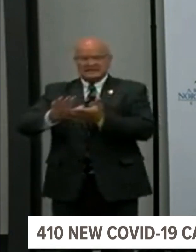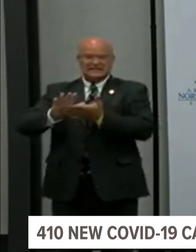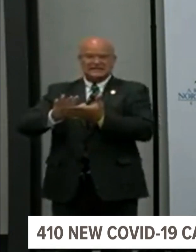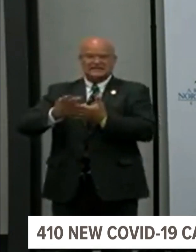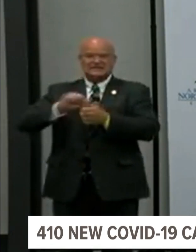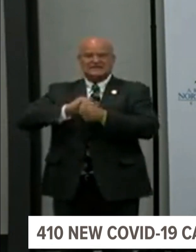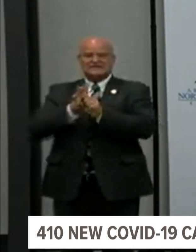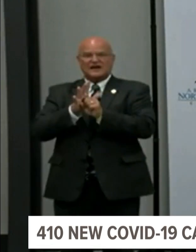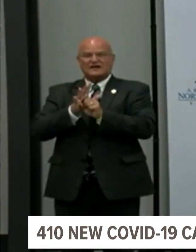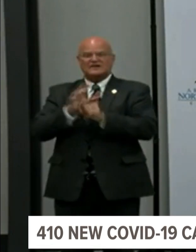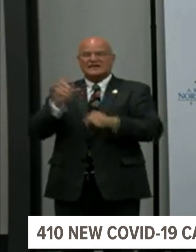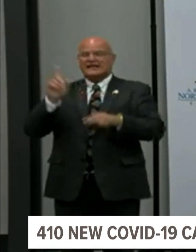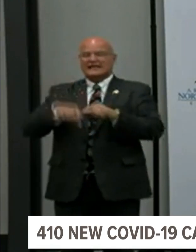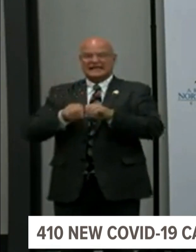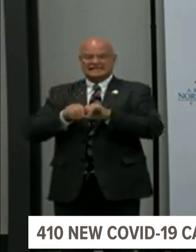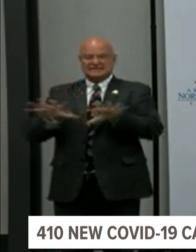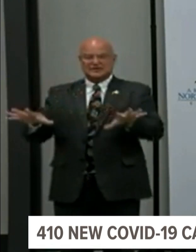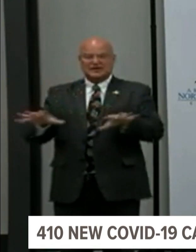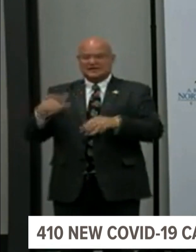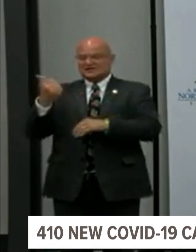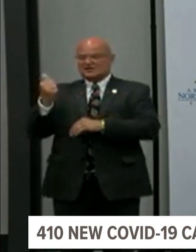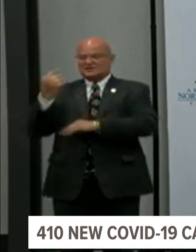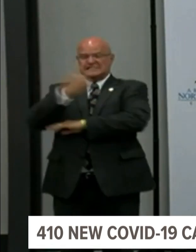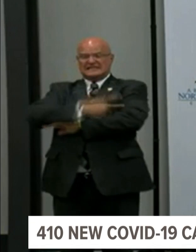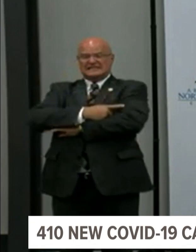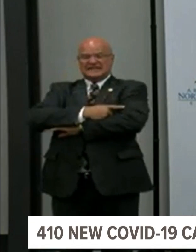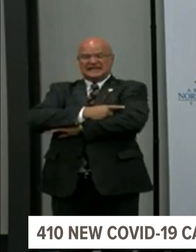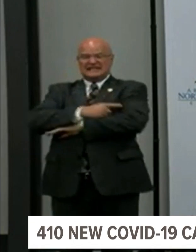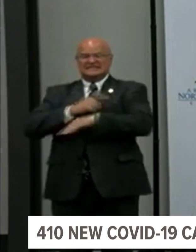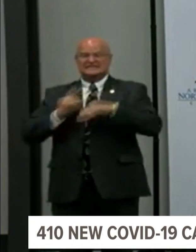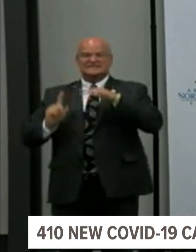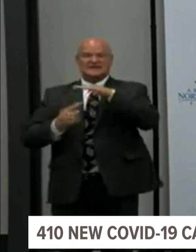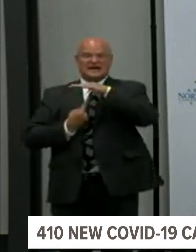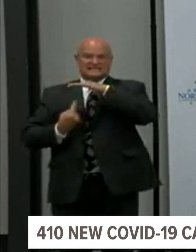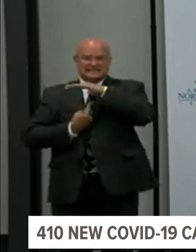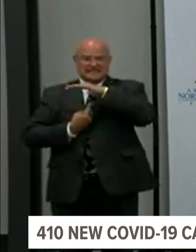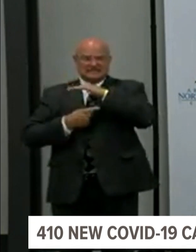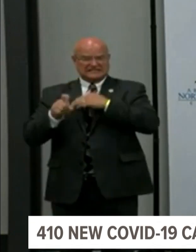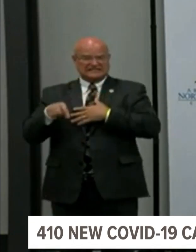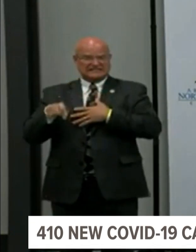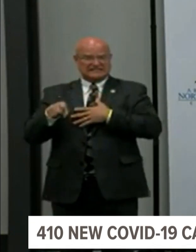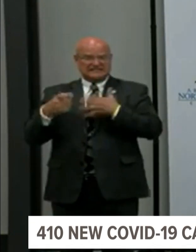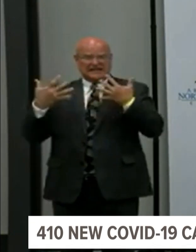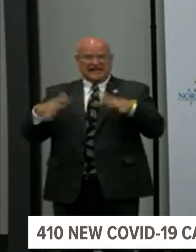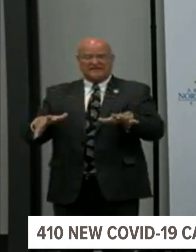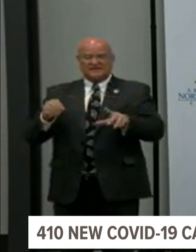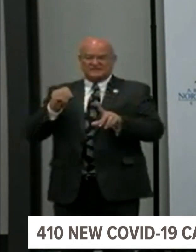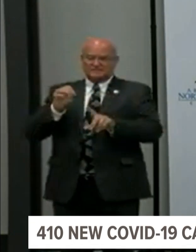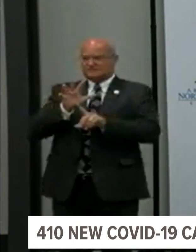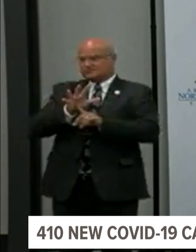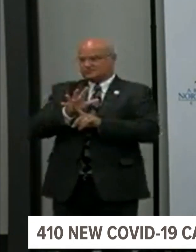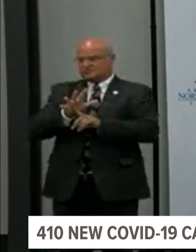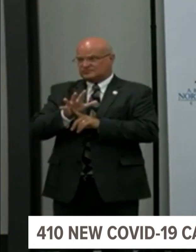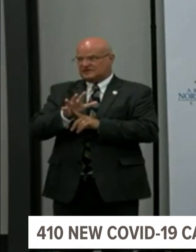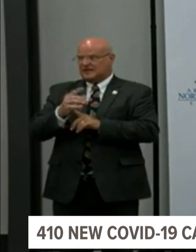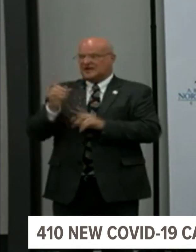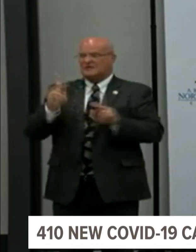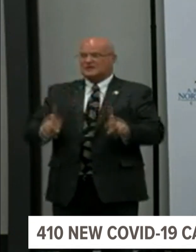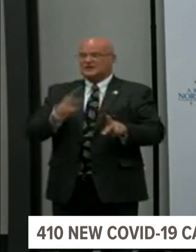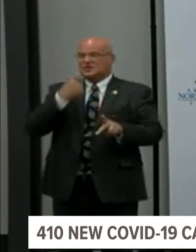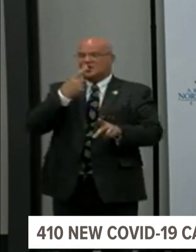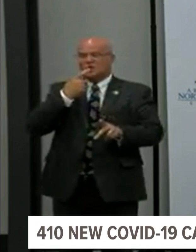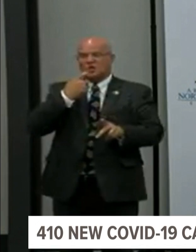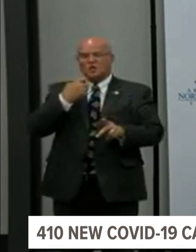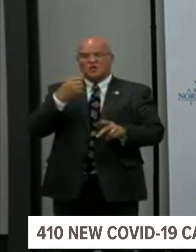can no longer spread it. So 10 days of isolation is needed after someone develops symptoms. And this is for someone